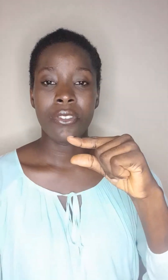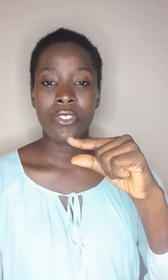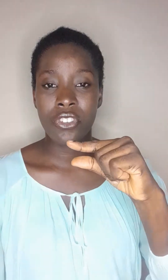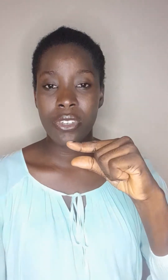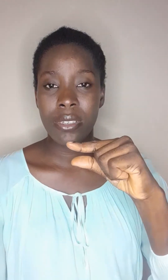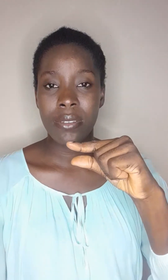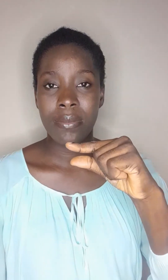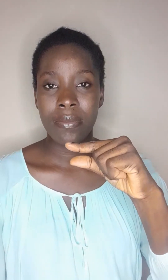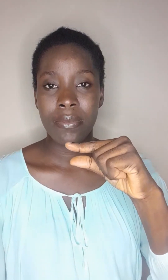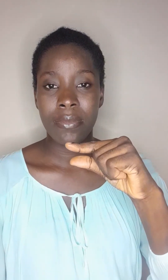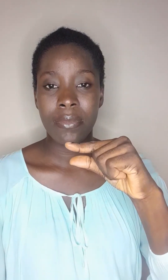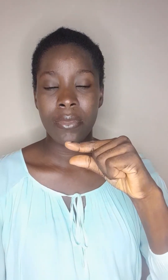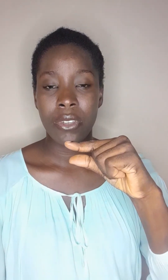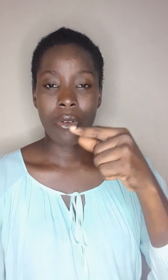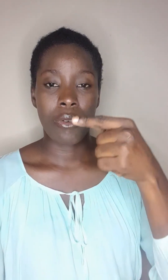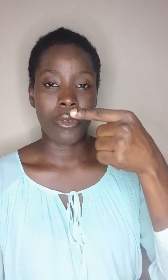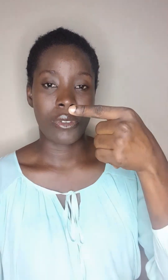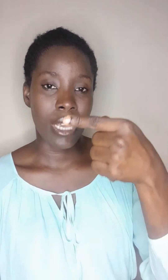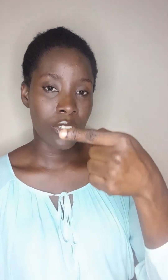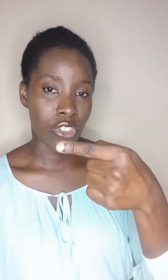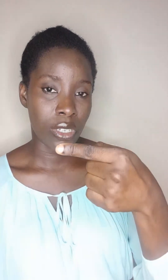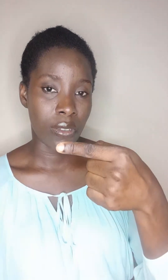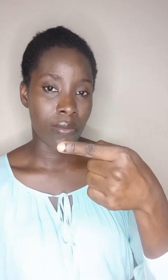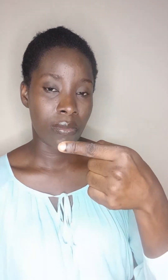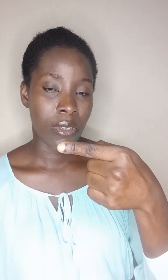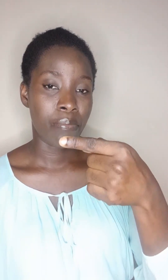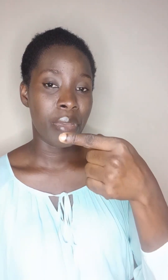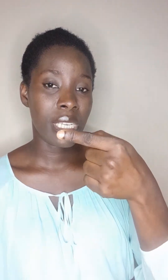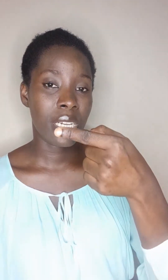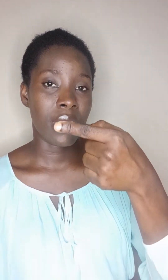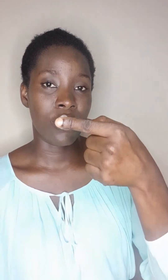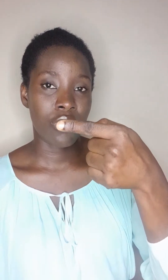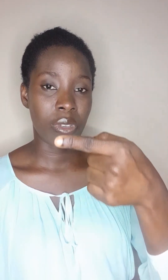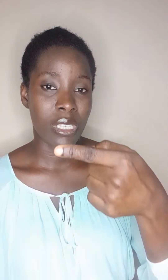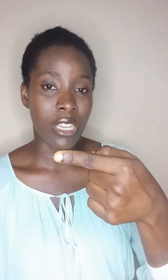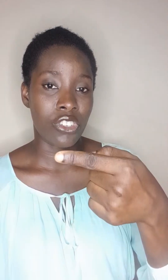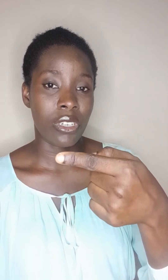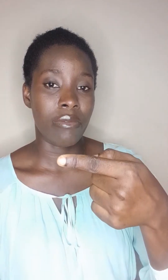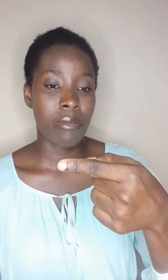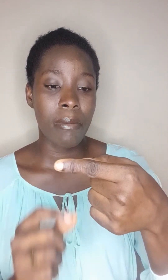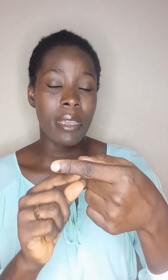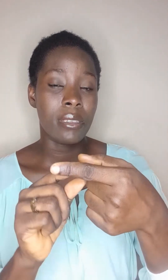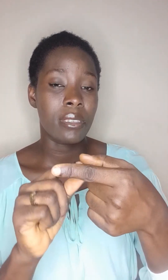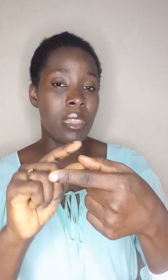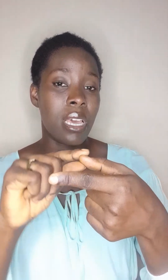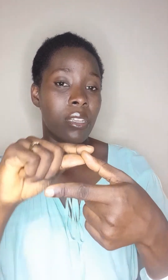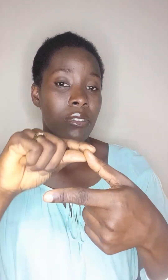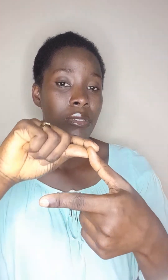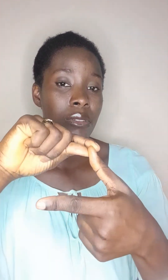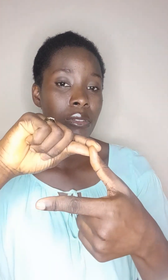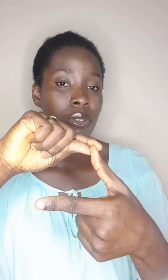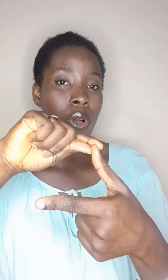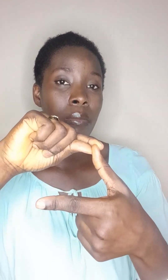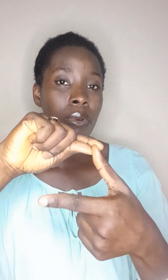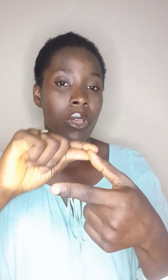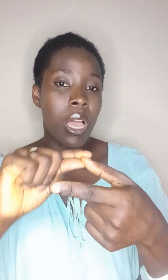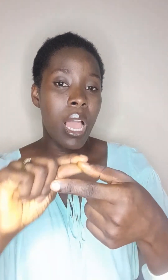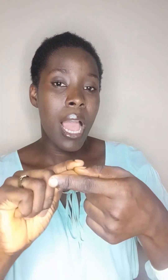G. Oh, you sign G. Basically, Nigeria we sign G. Remember, I said that thumb